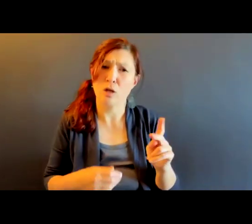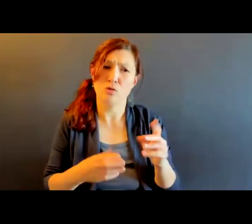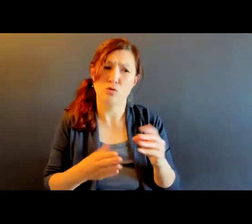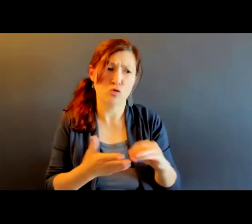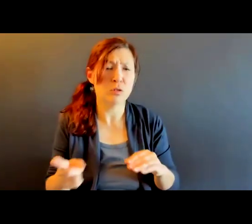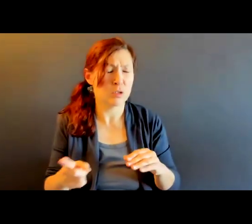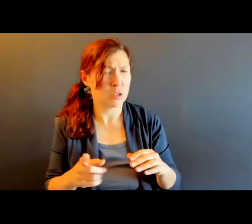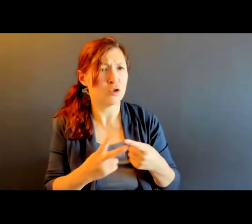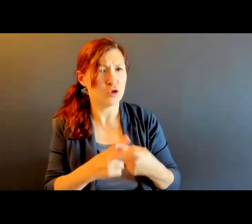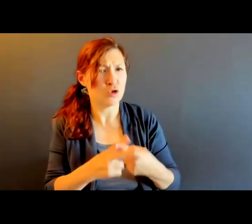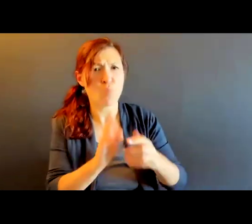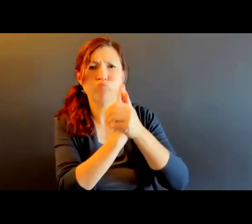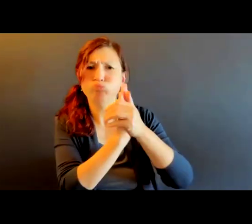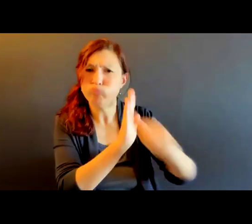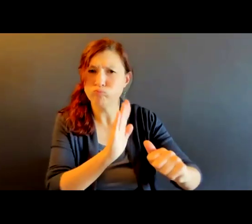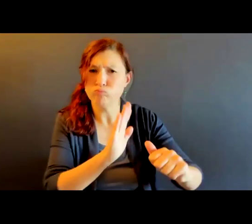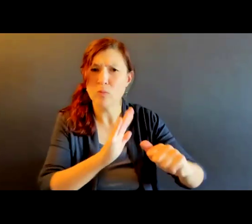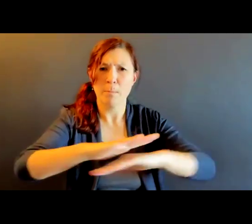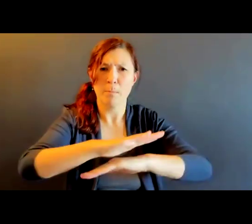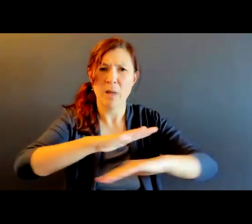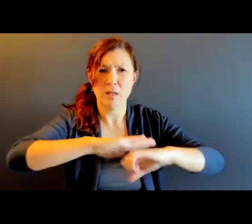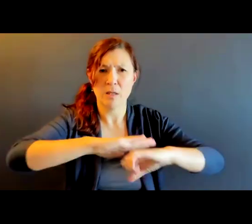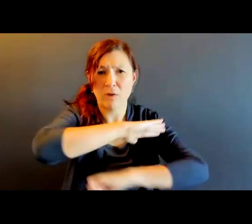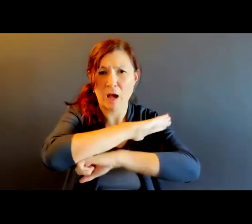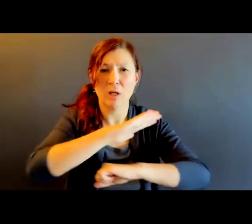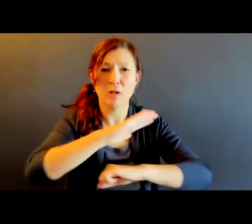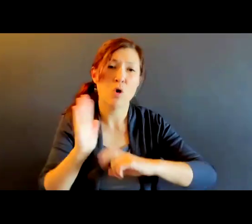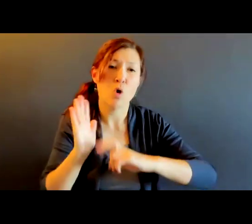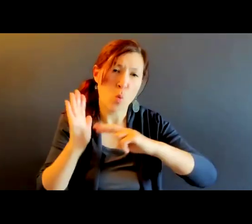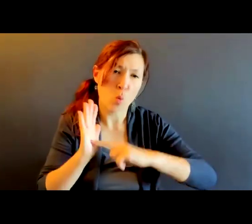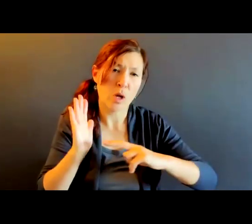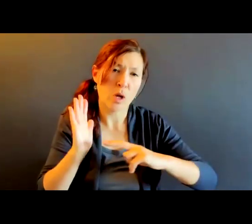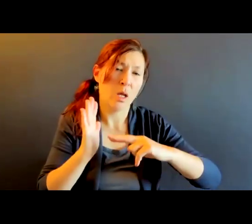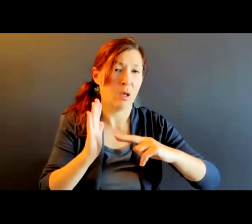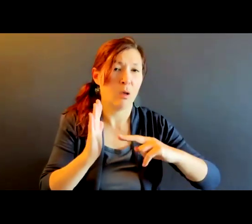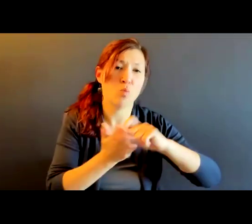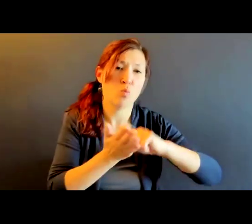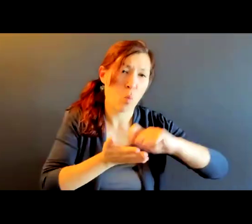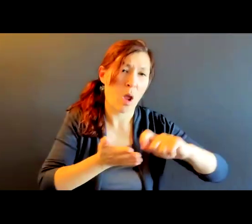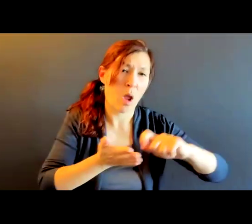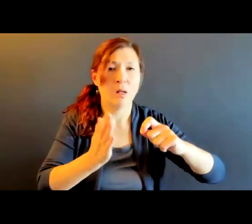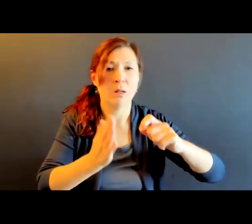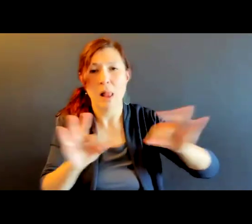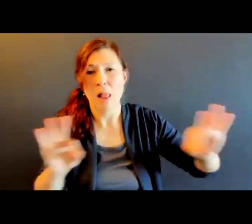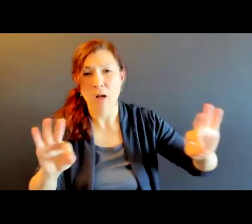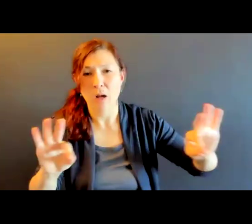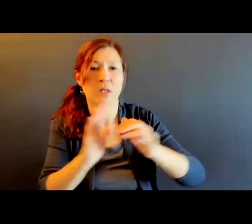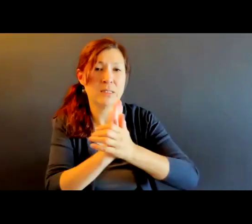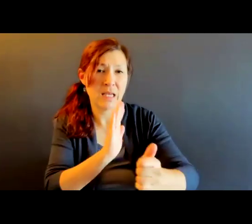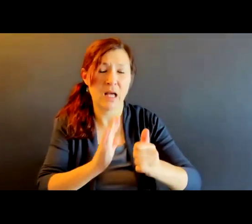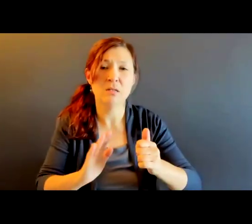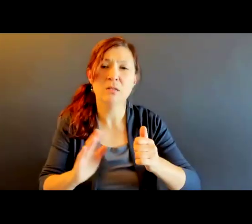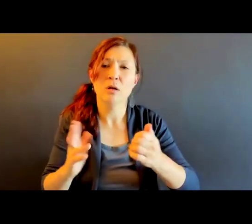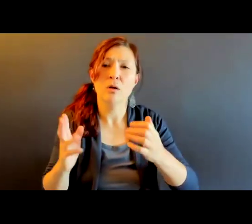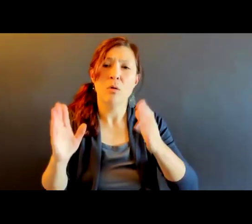that really are going to help lead them to read and develop language skills and develop lifelong love of reading. And so there's